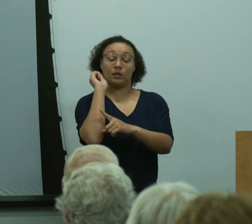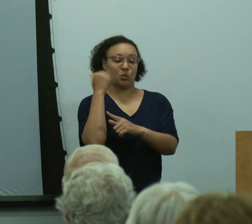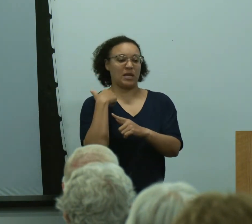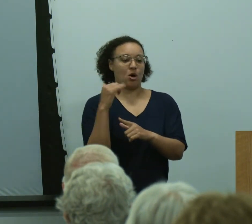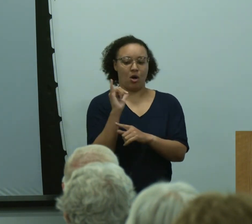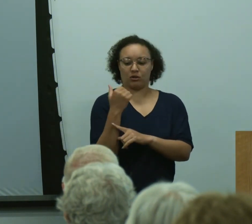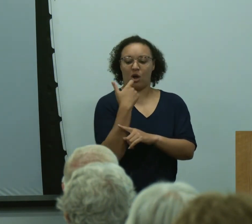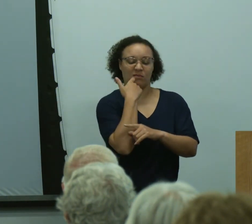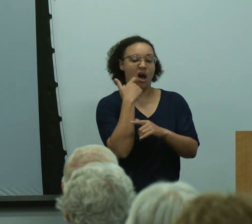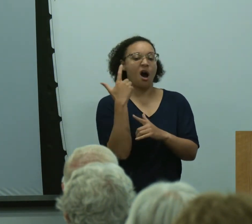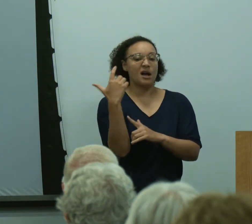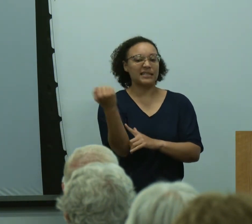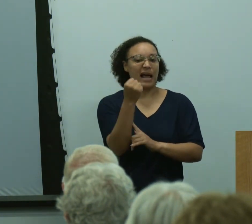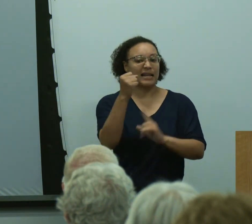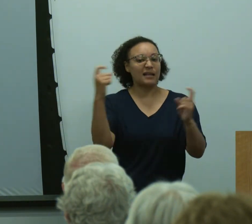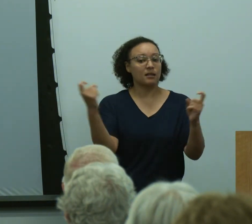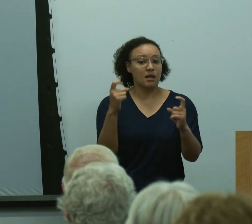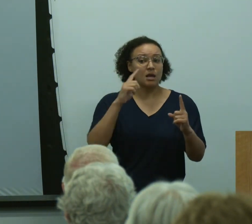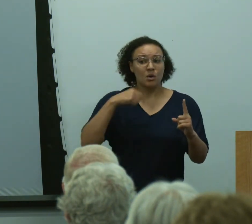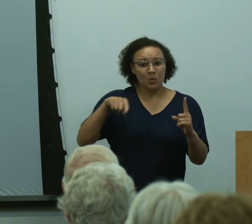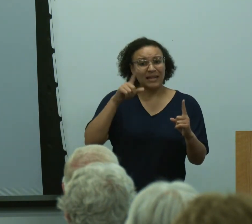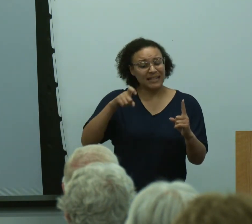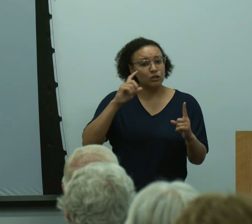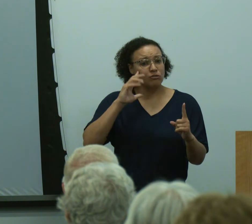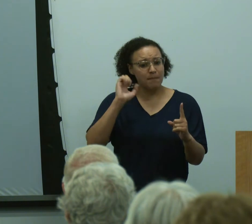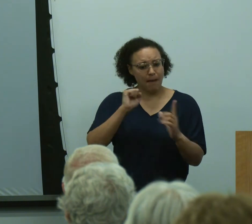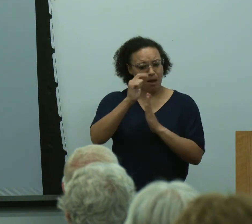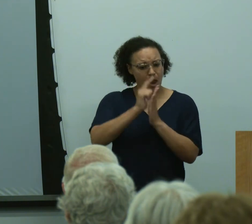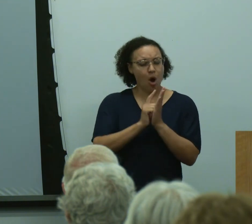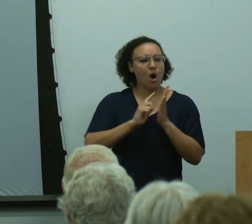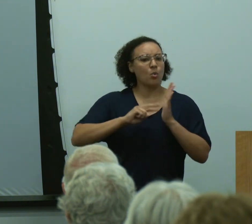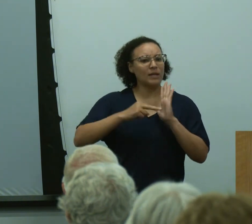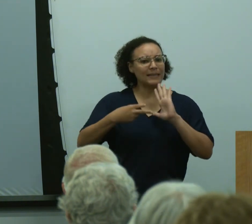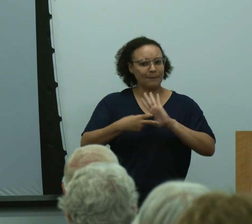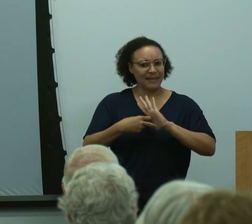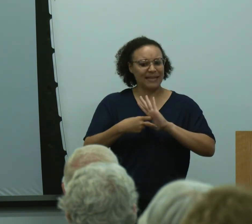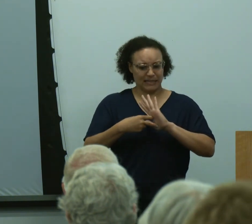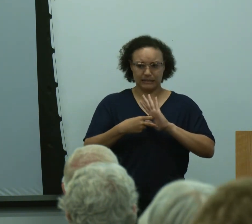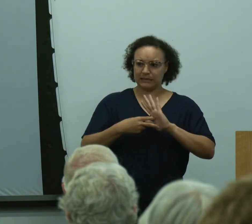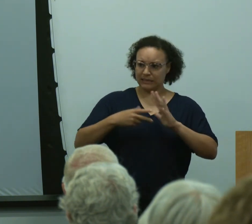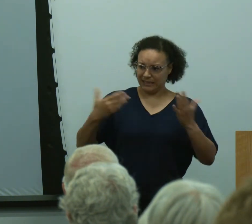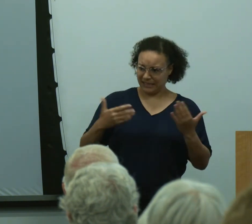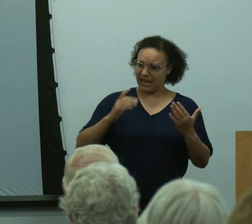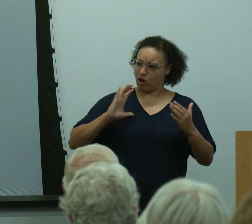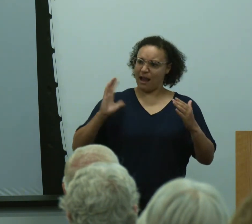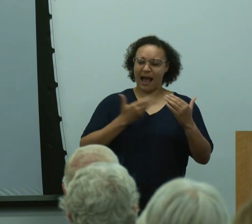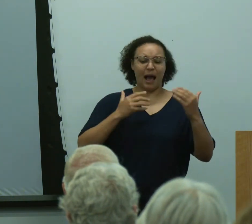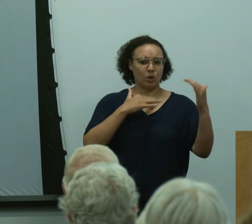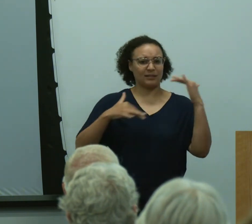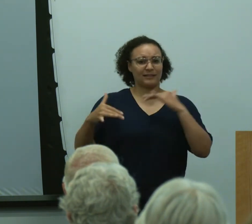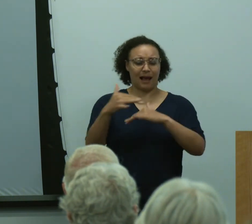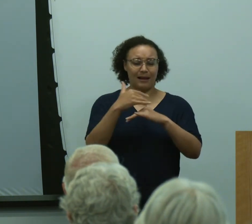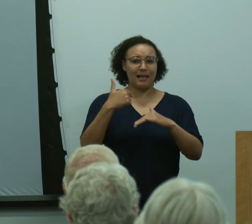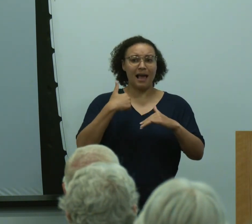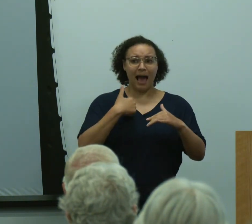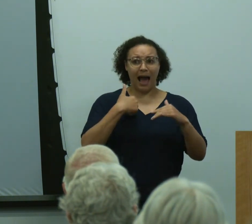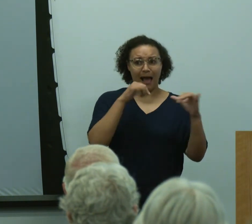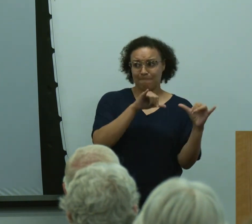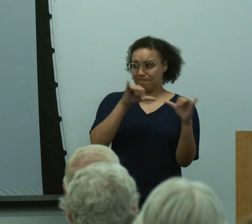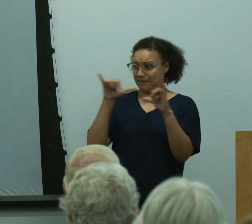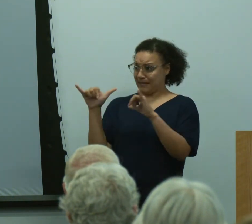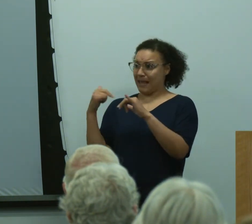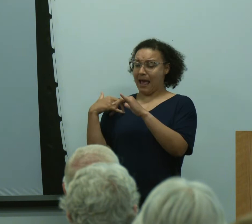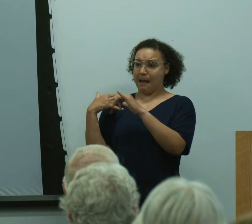to remember what the rule of law means in our society, what it really means. And I go back to what Ben Franklin was